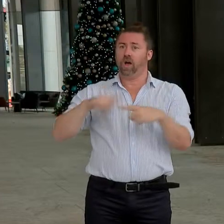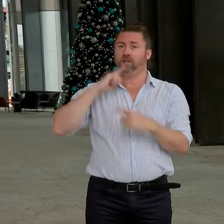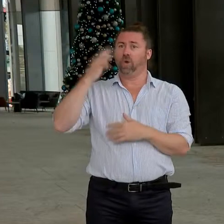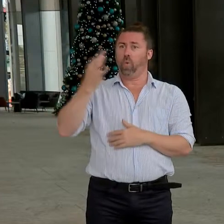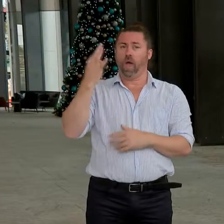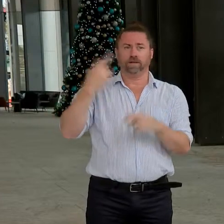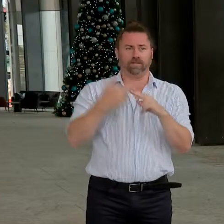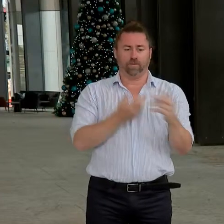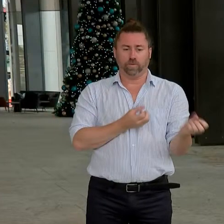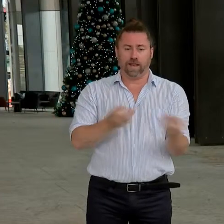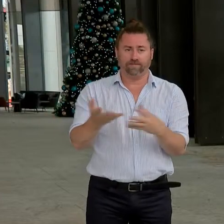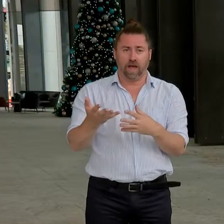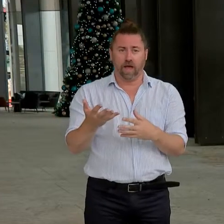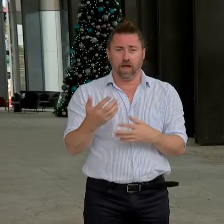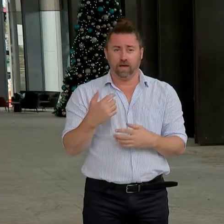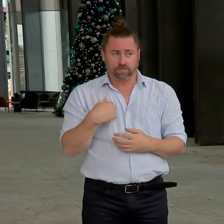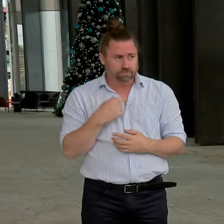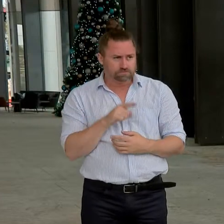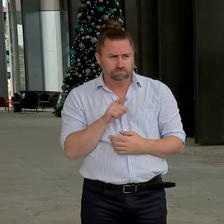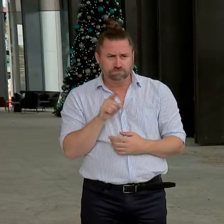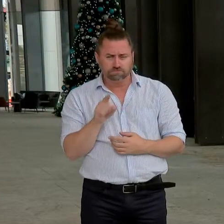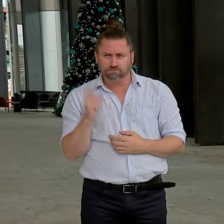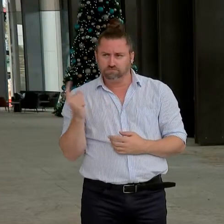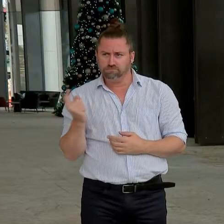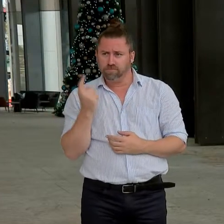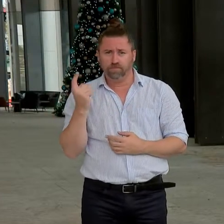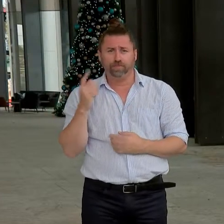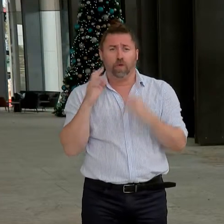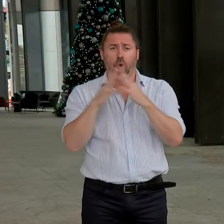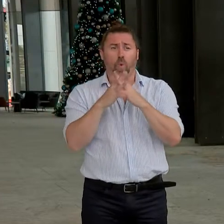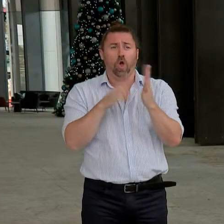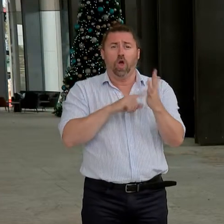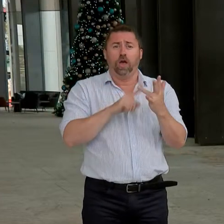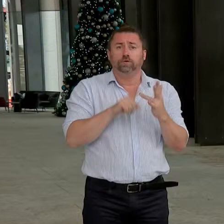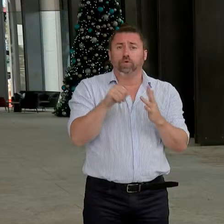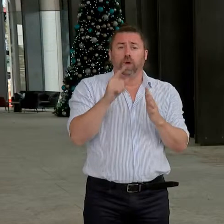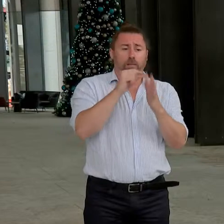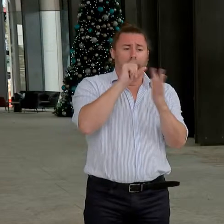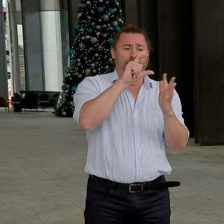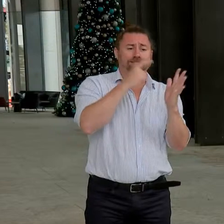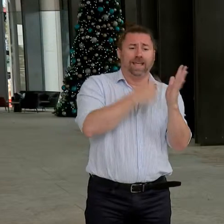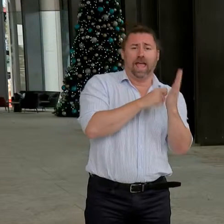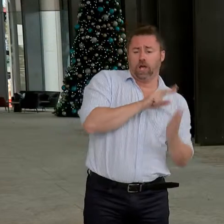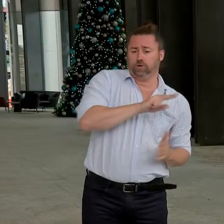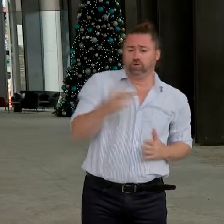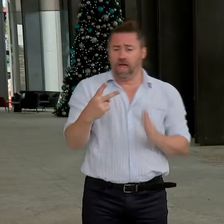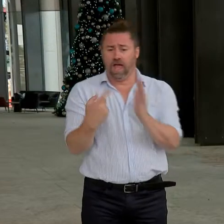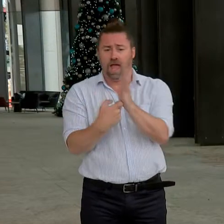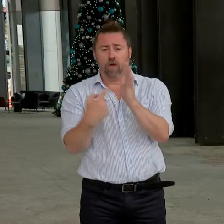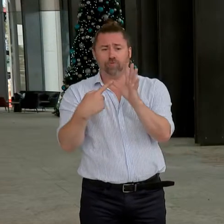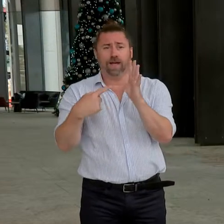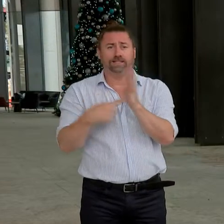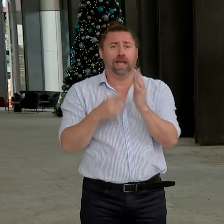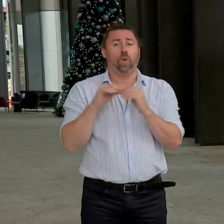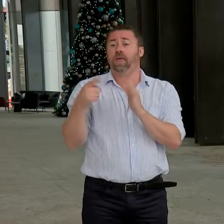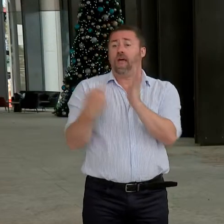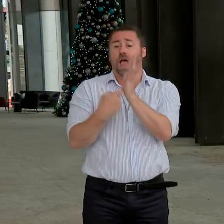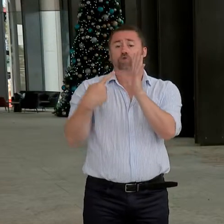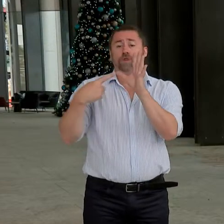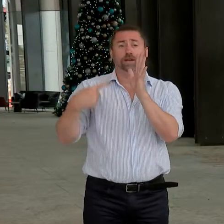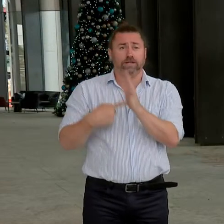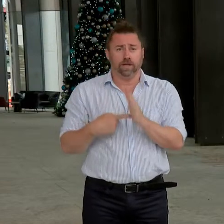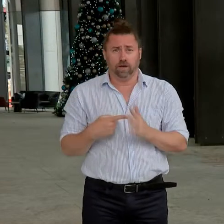delivery. So, there's no point shifting from one type of test to another type of test if you're not confident that that test is going to be